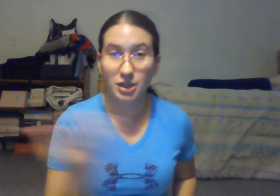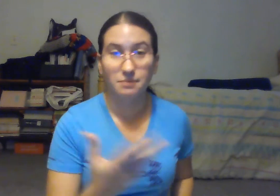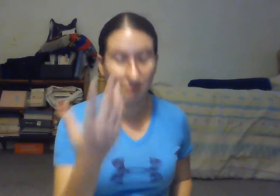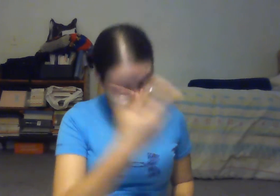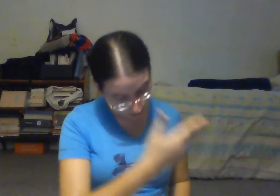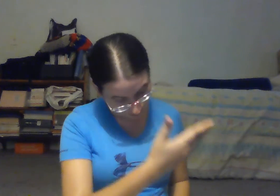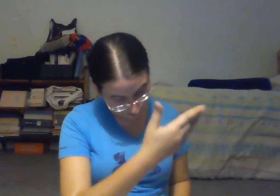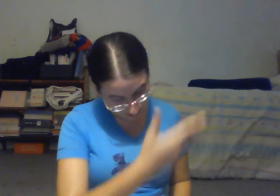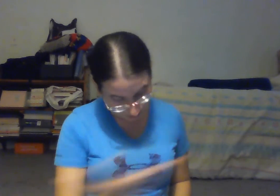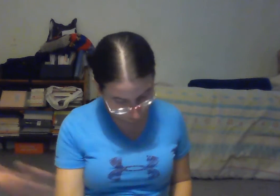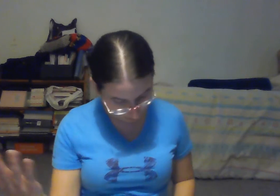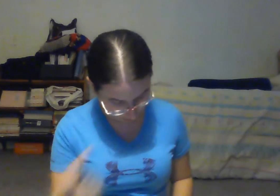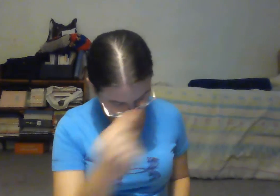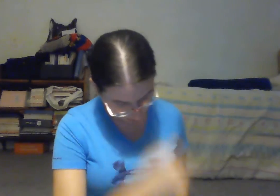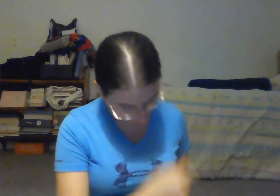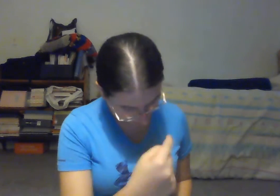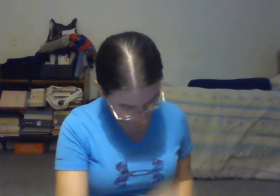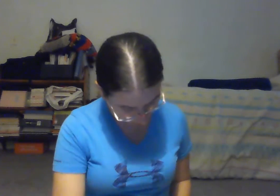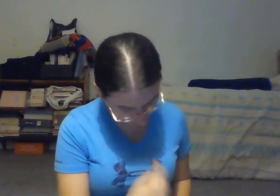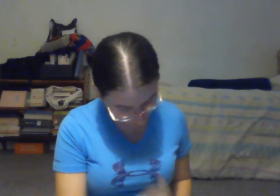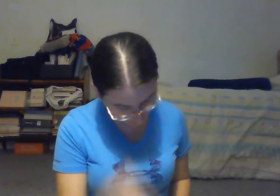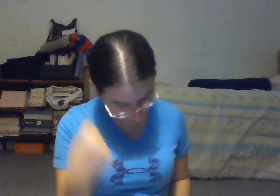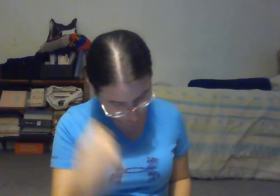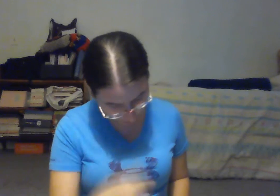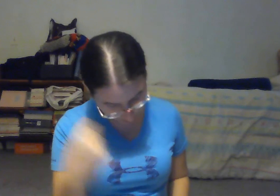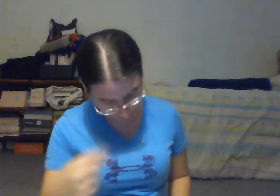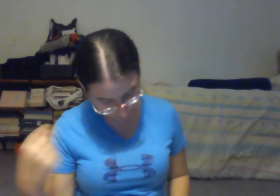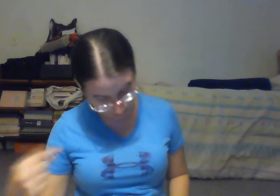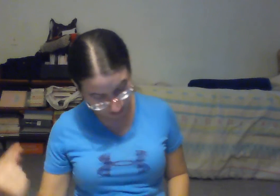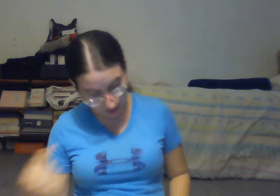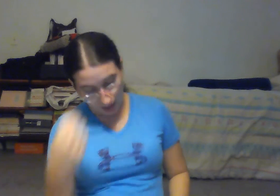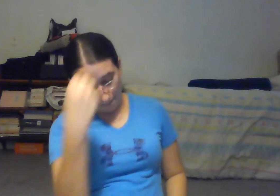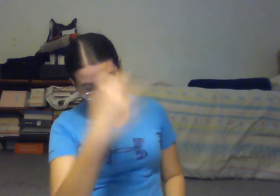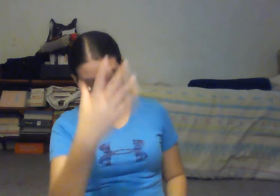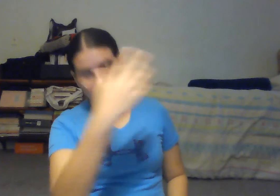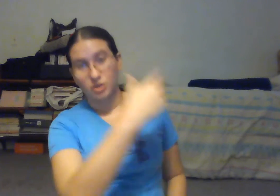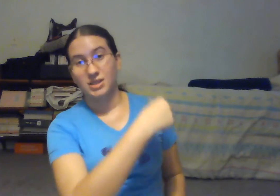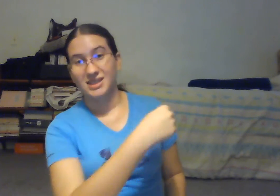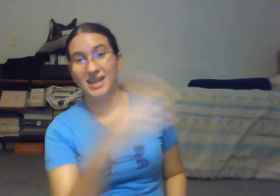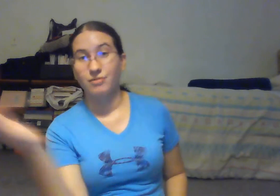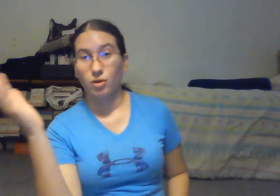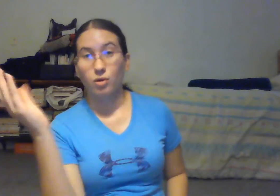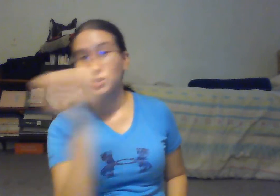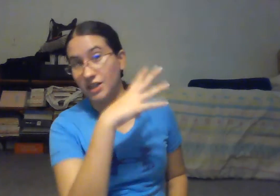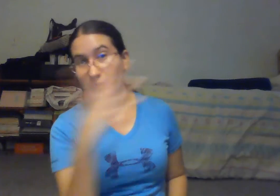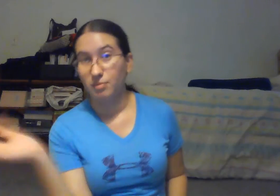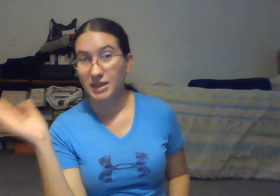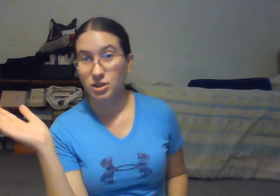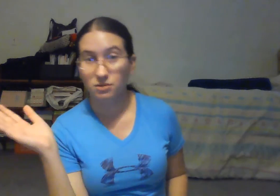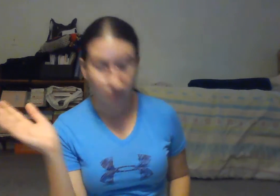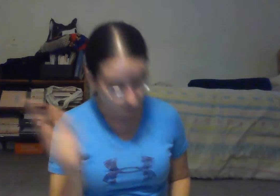pics. She give me several pictures. She finished. She give me picture several, or several picture, right?